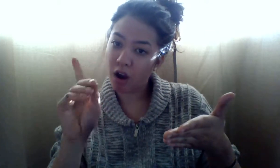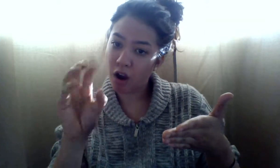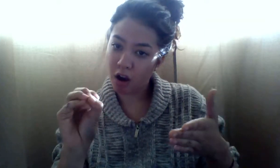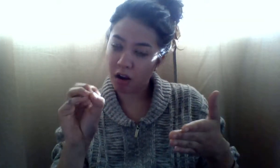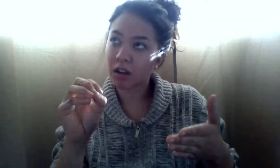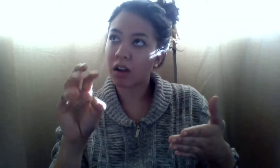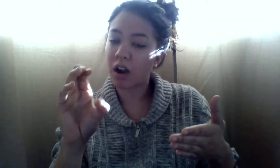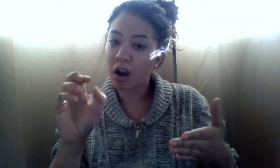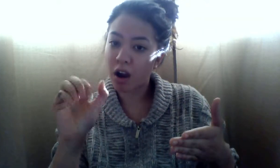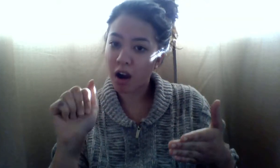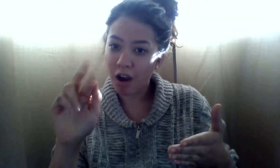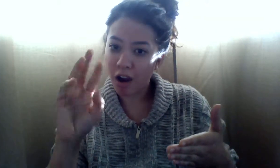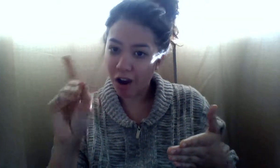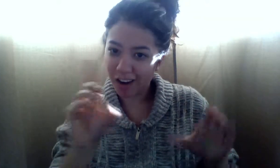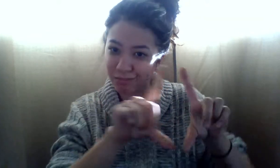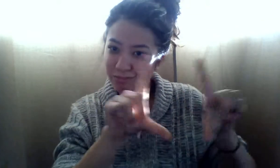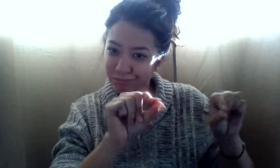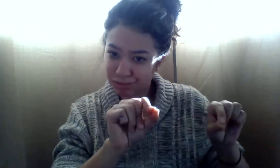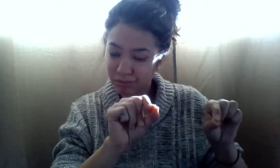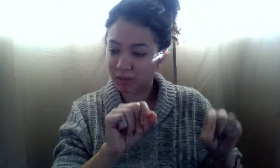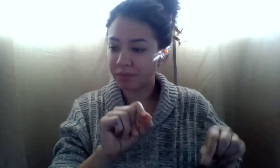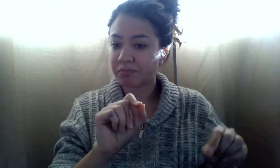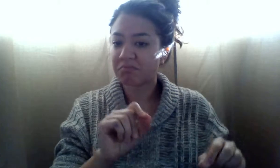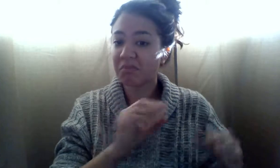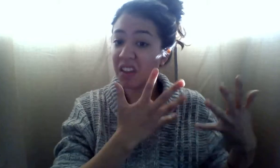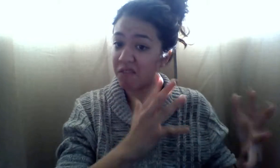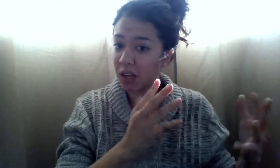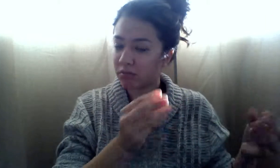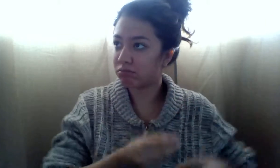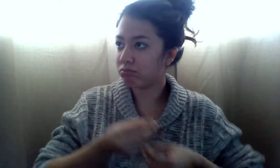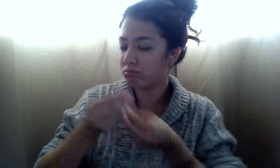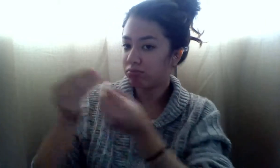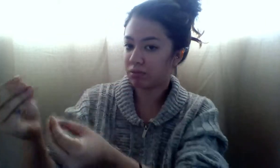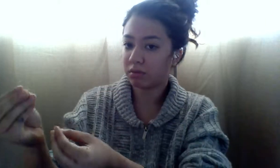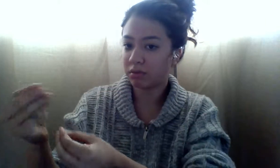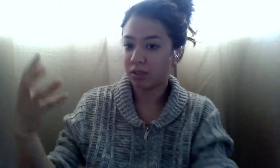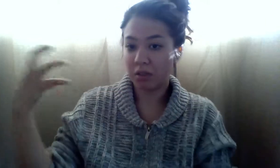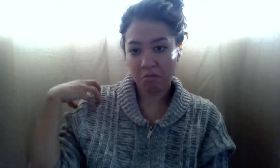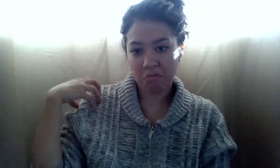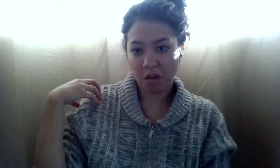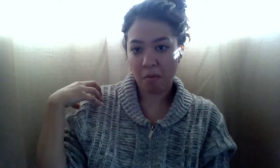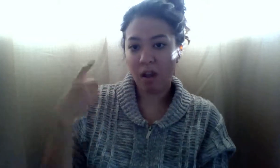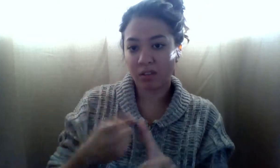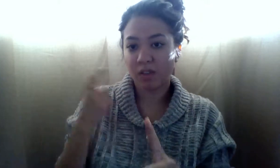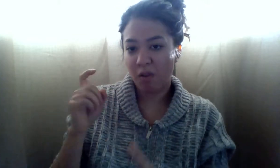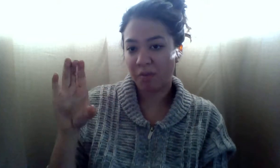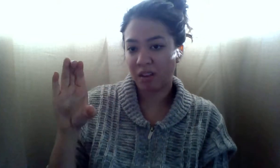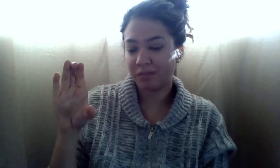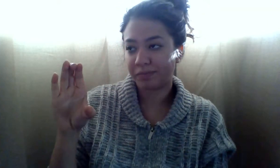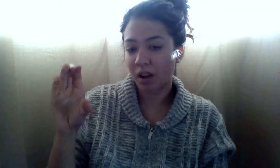authority to do so, typically the supervisor of whatever corporation or business or unit that we're talking about. After that, then,